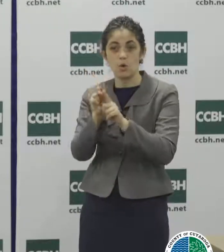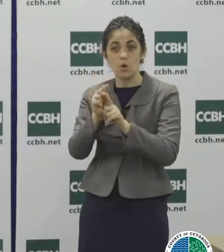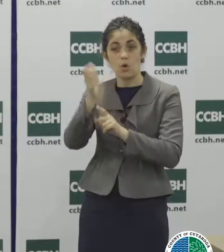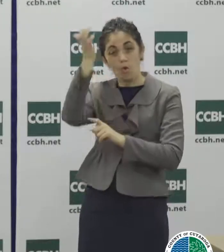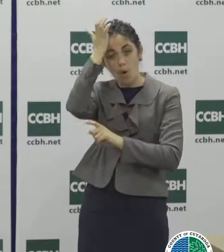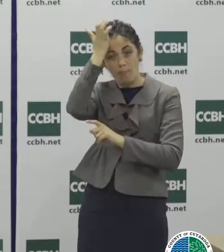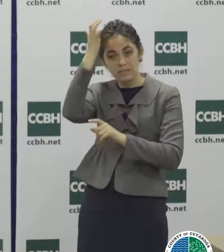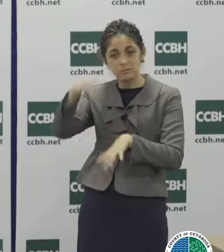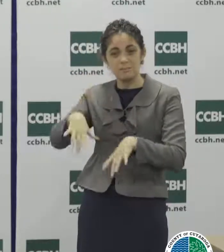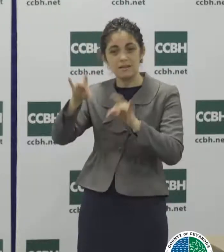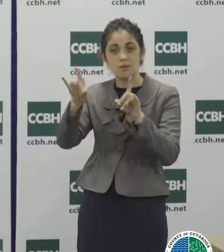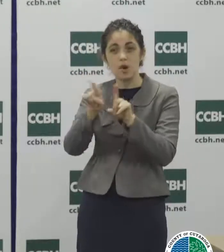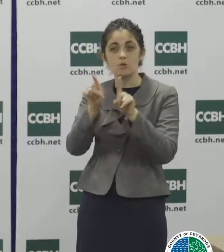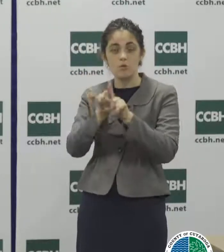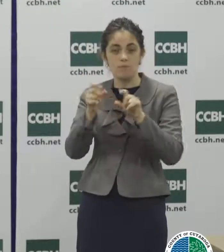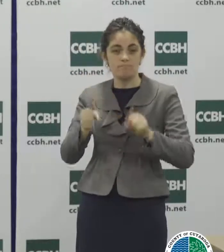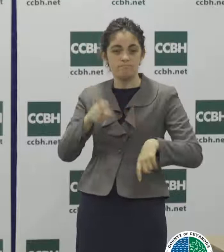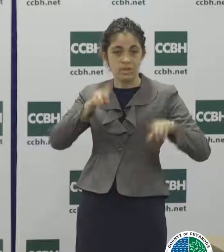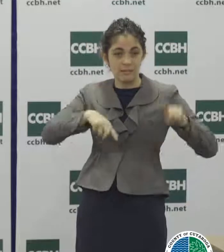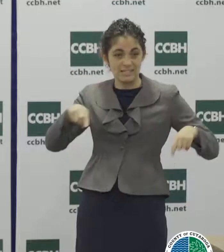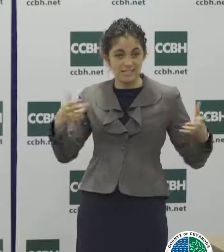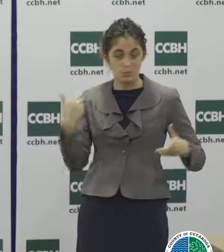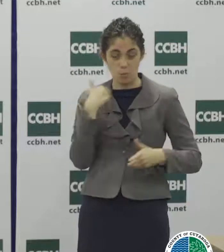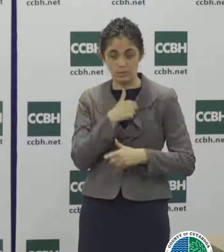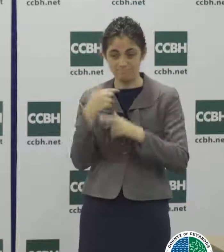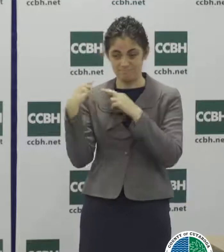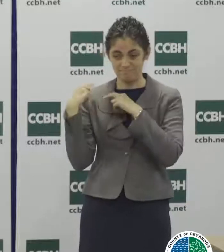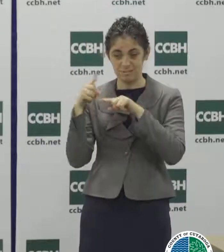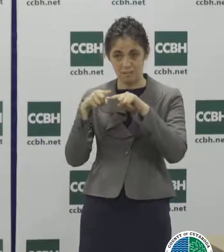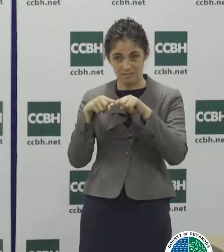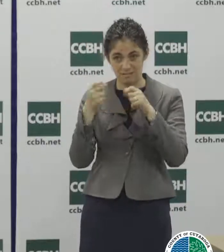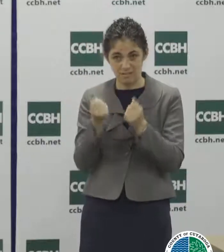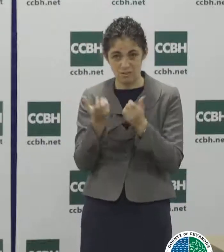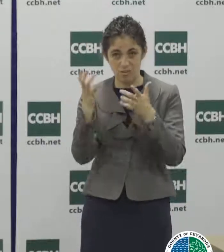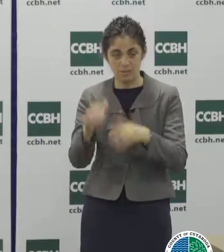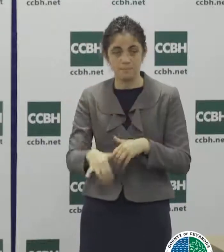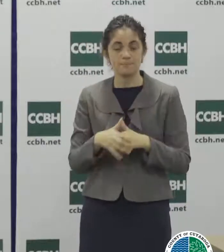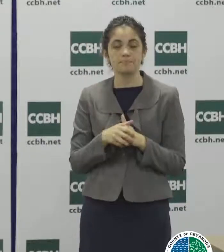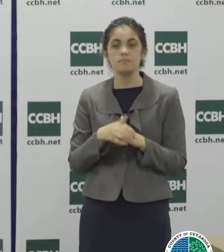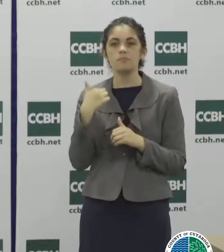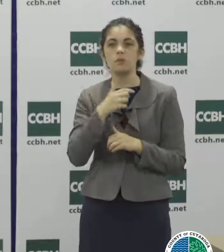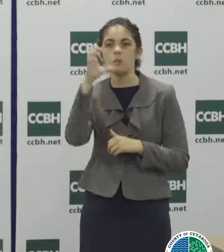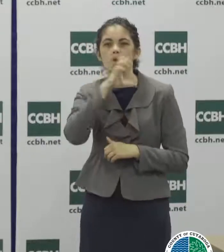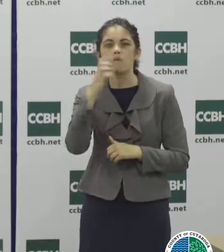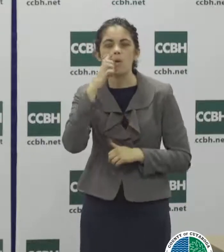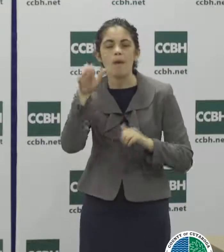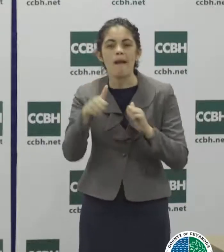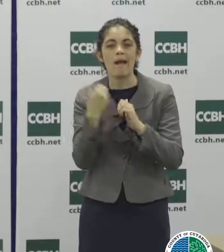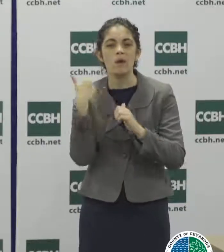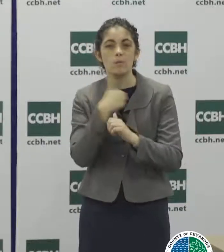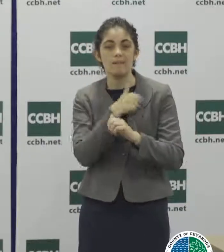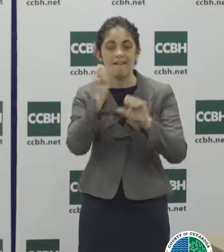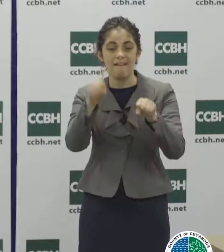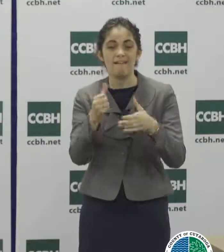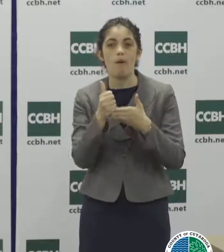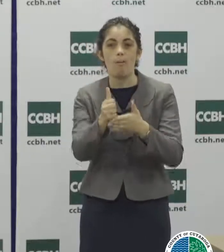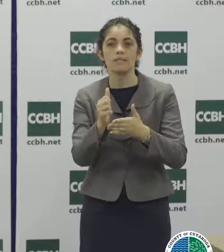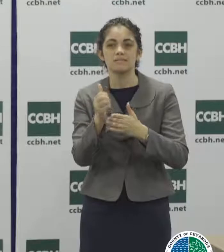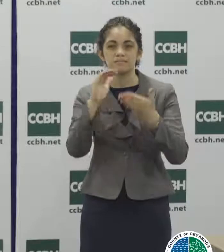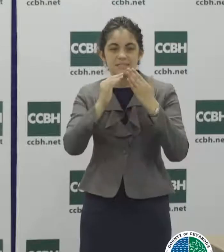garbage pickup, they pay for a whole lot of things that we rely on. We're always looking for ways to help our cities. The